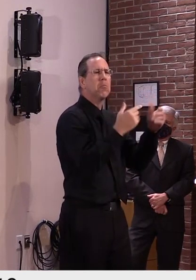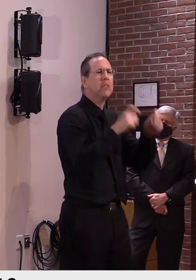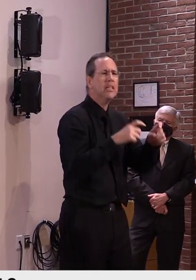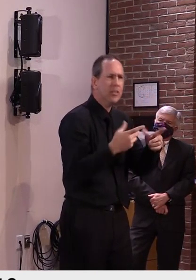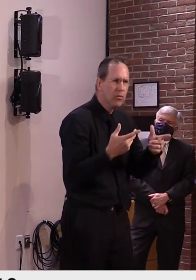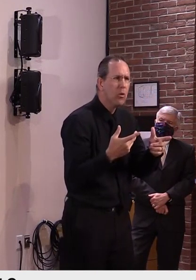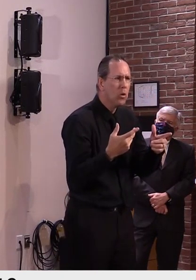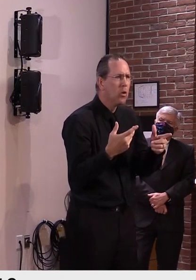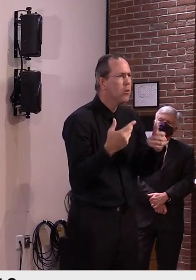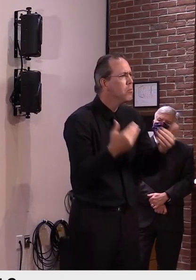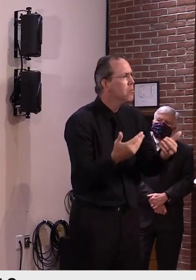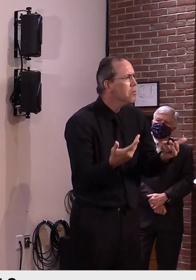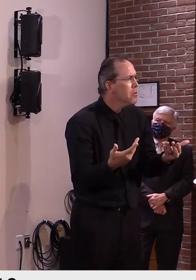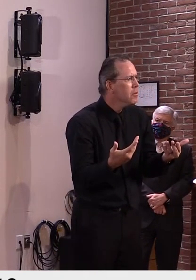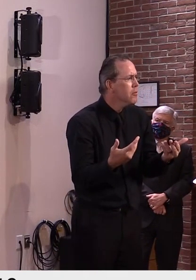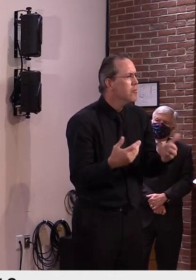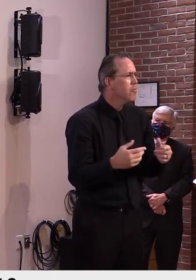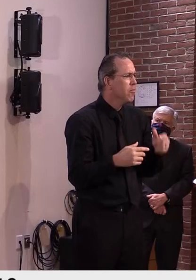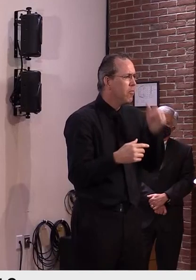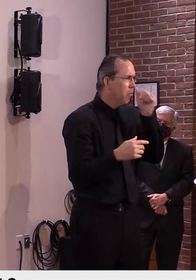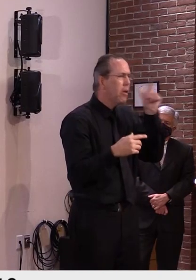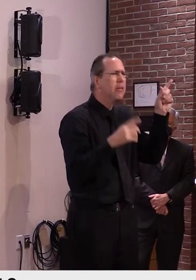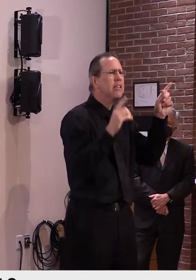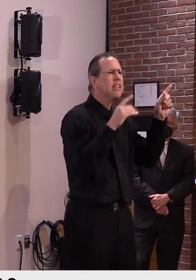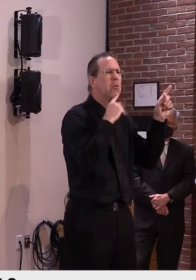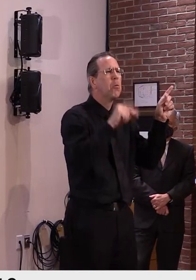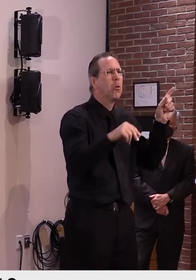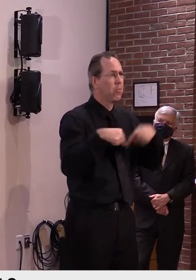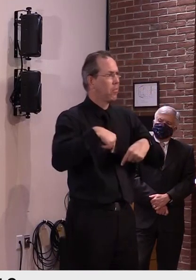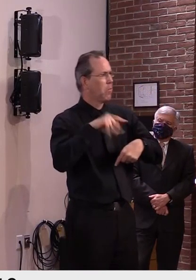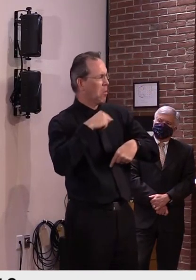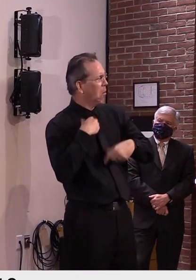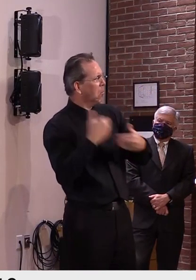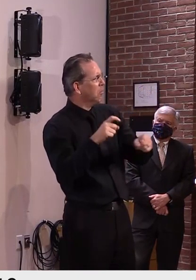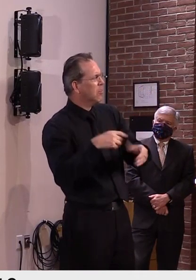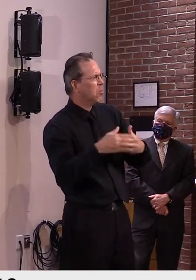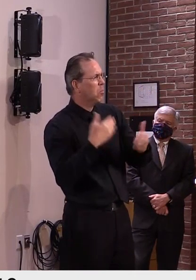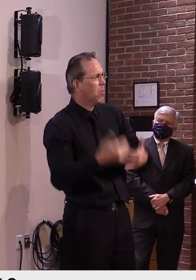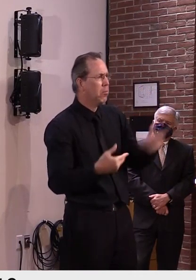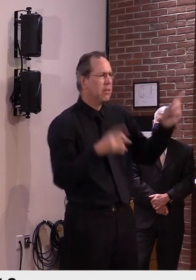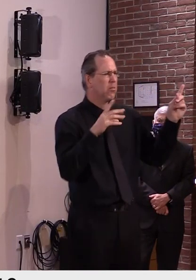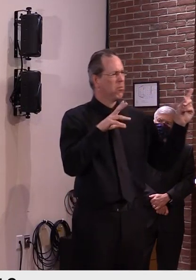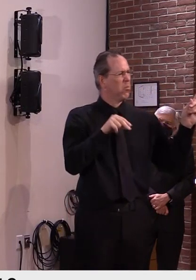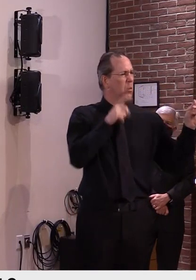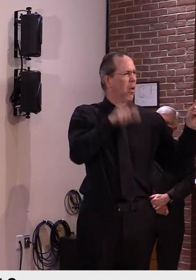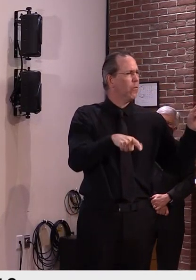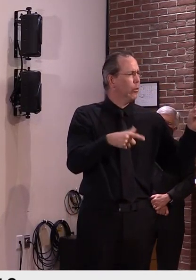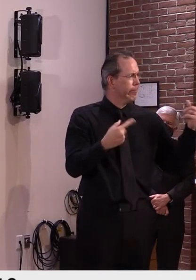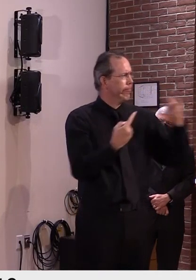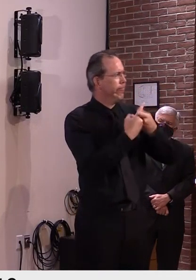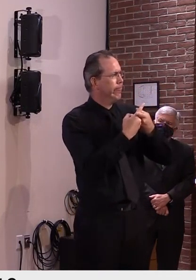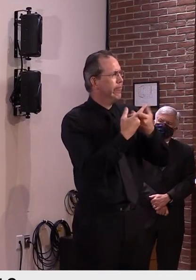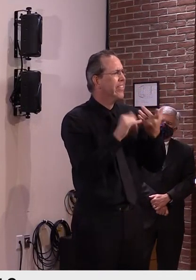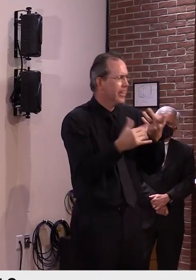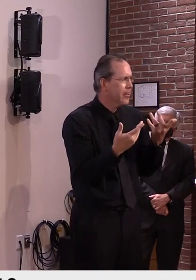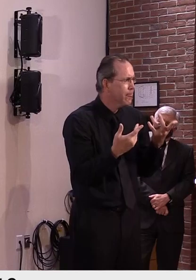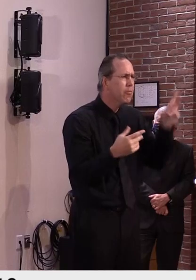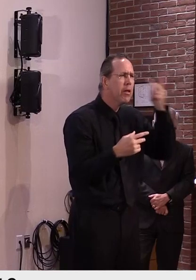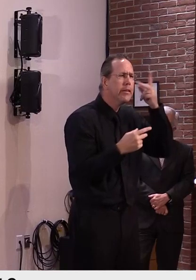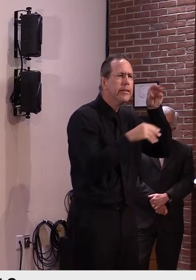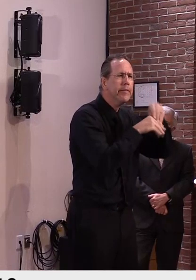The CDC eventually returned to that and published that on its website.